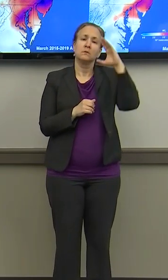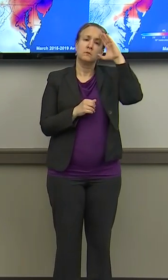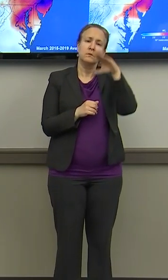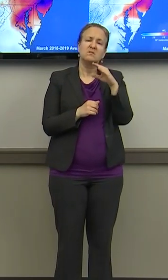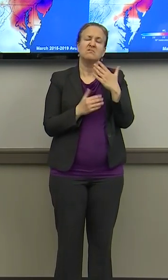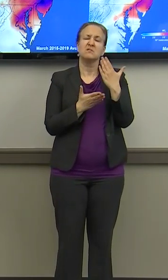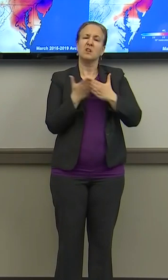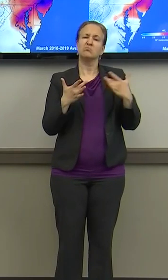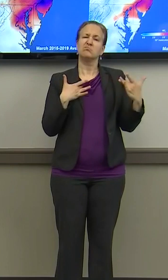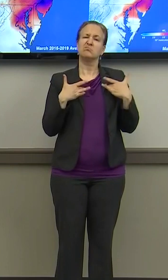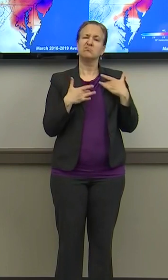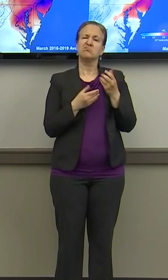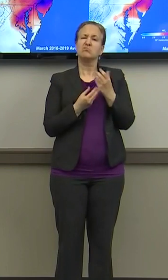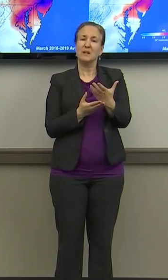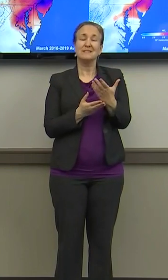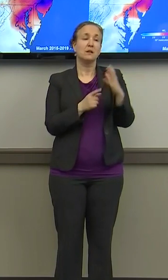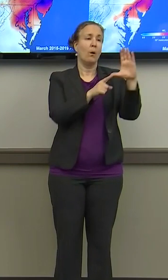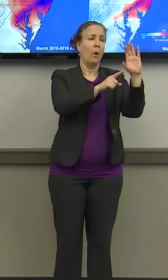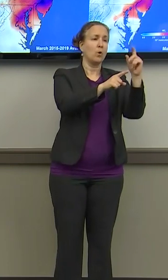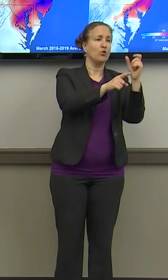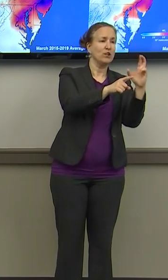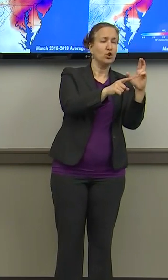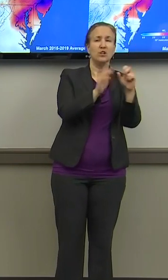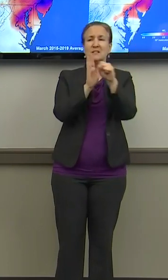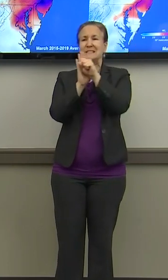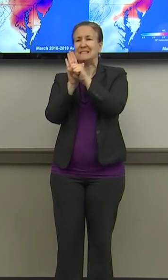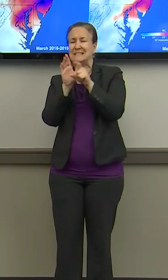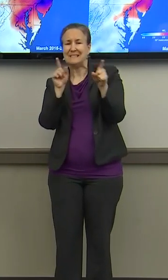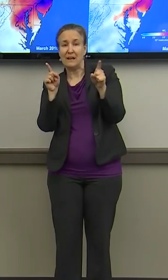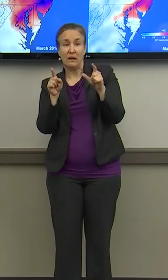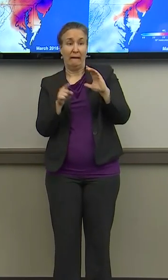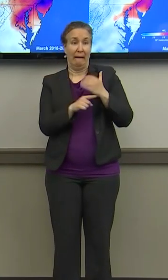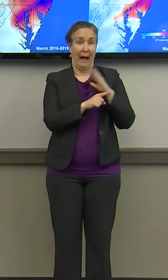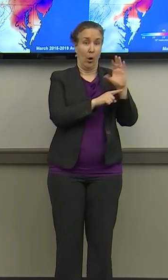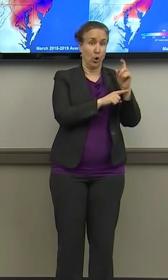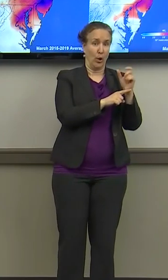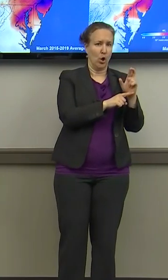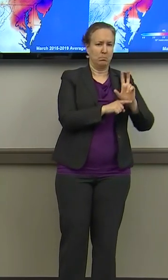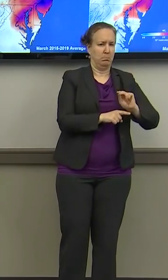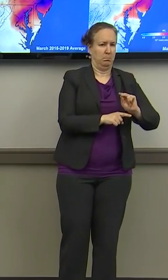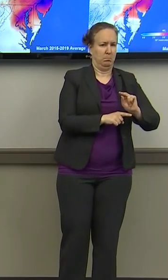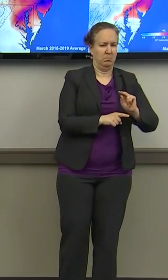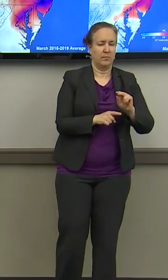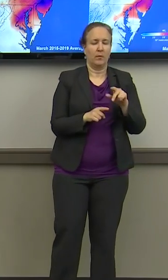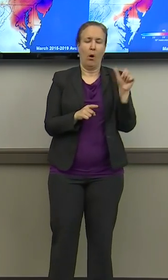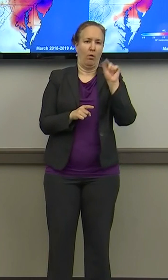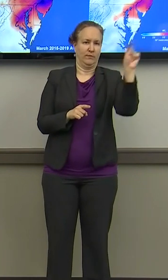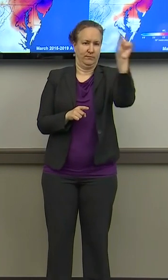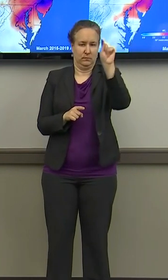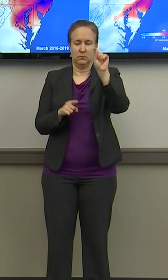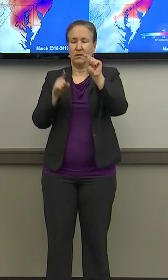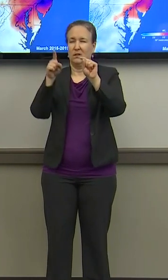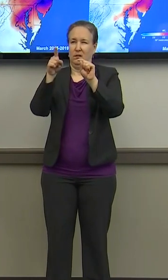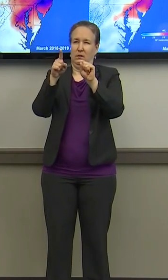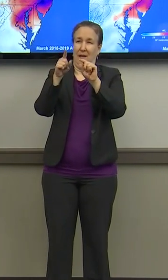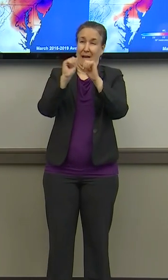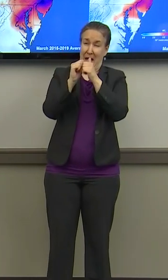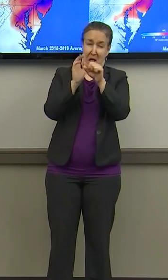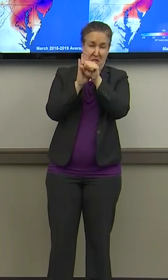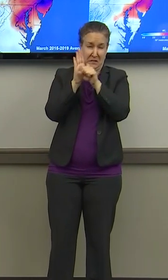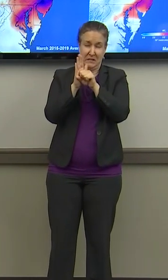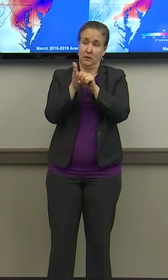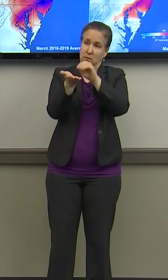some concern expressed between coroners and the state, not our coroner, by the way, on how the state